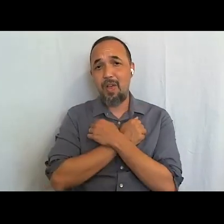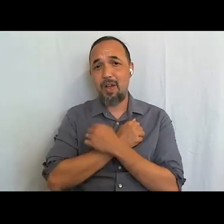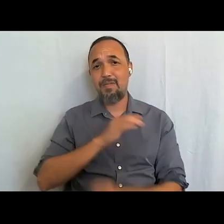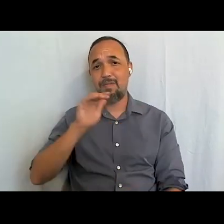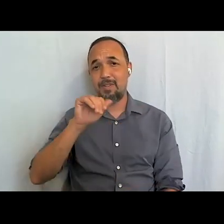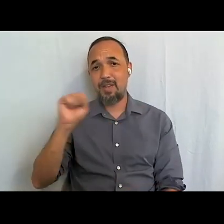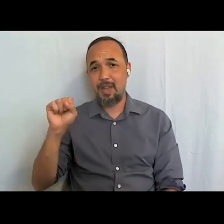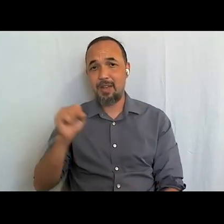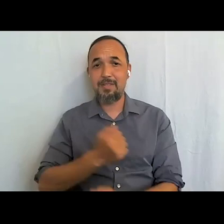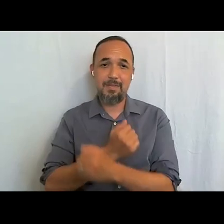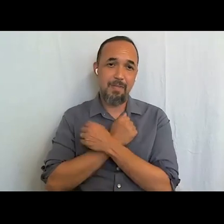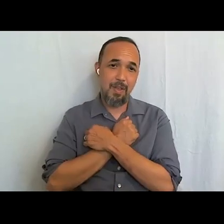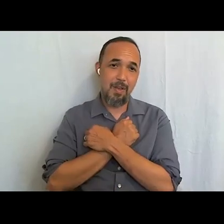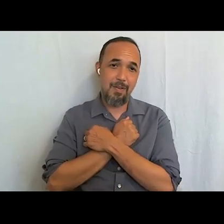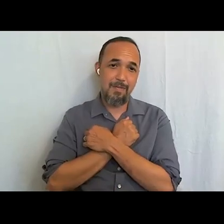Cass loves,